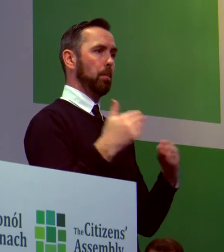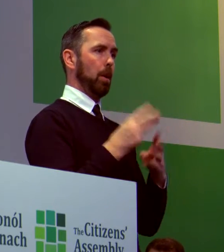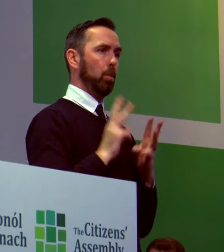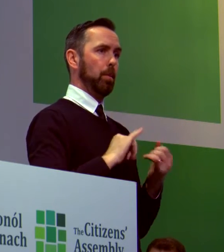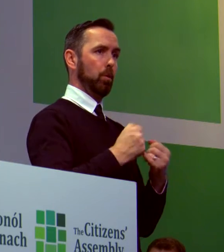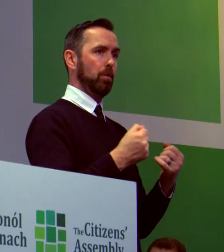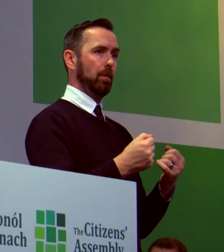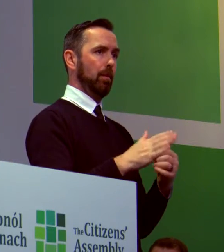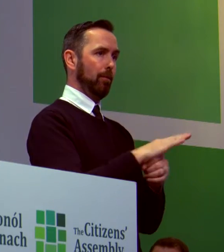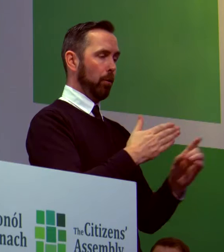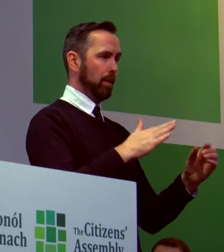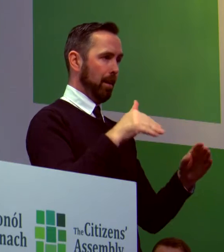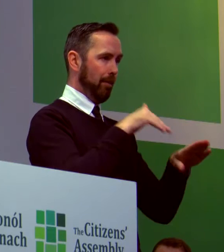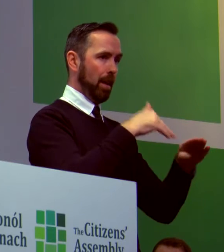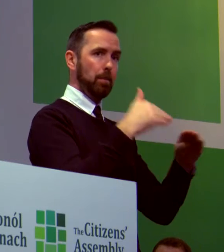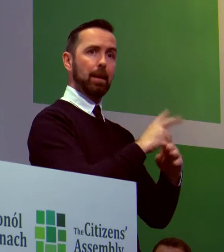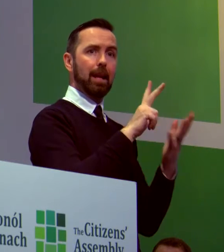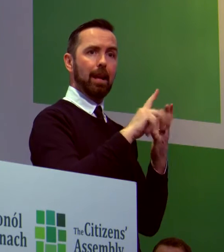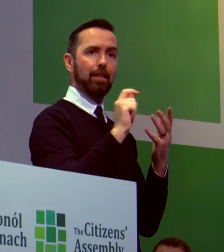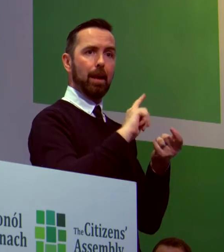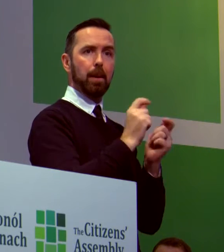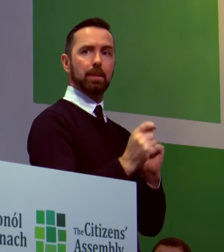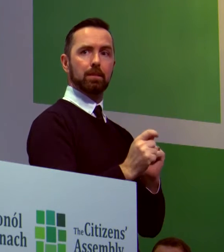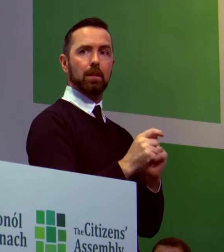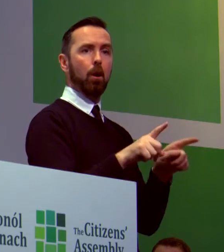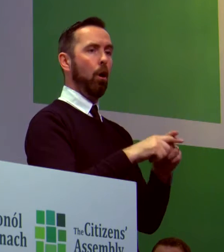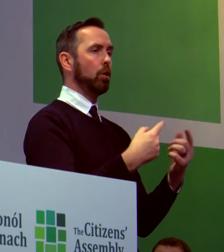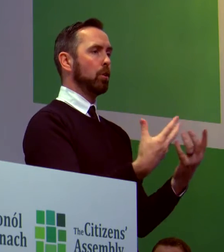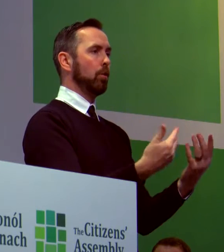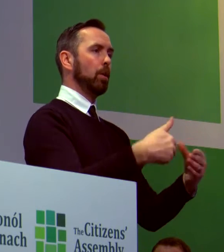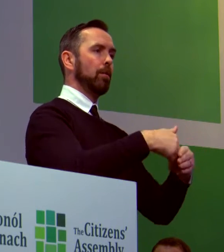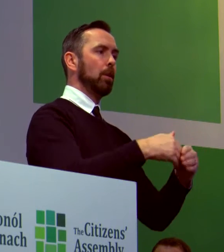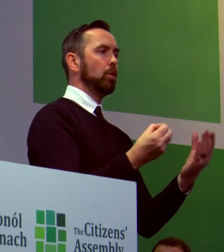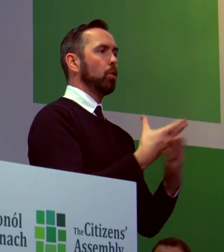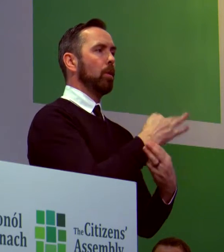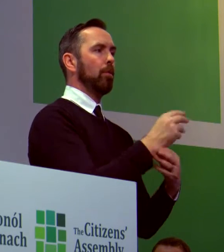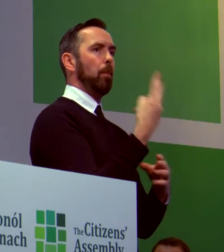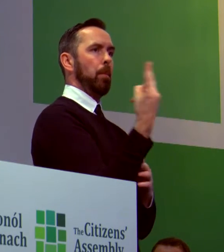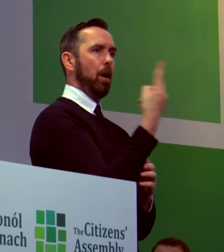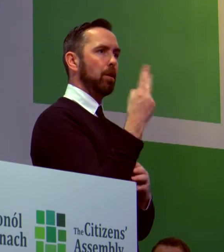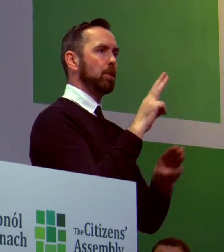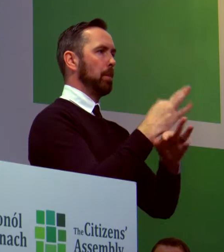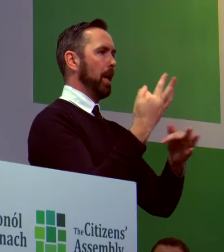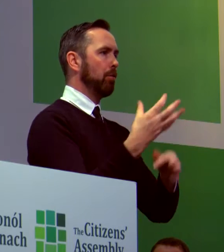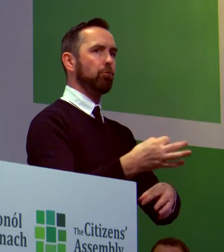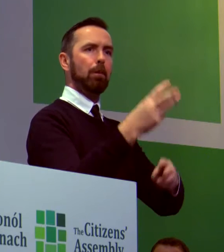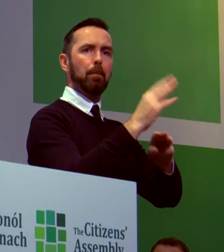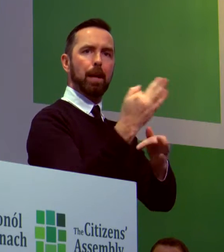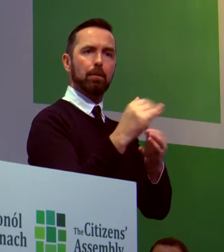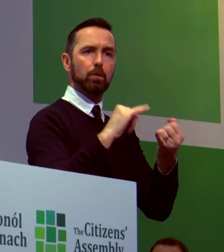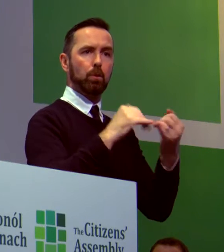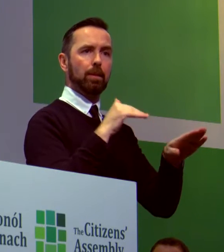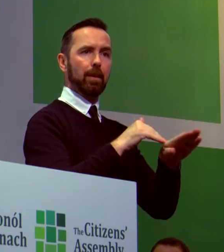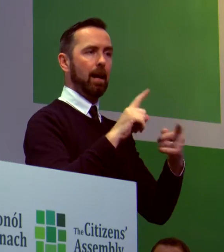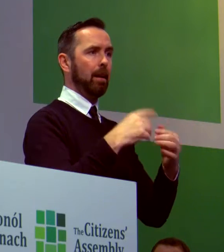Eighth Amendment. We have also included stories received from partners, parents, grandparents of those affected,